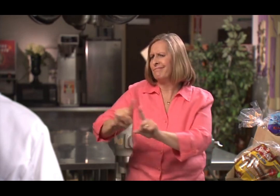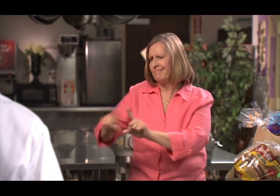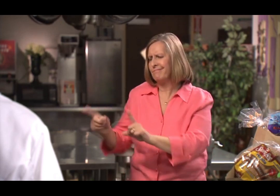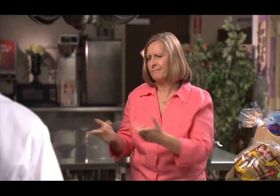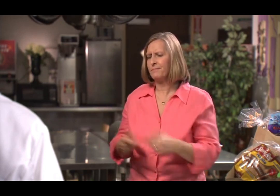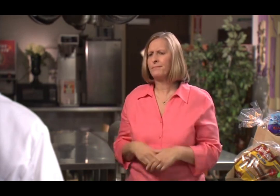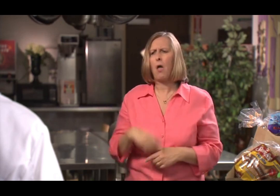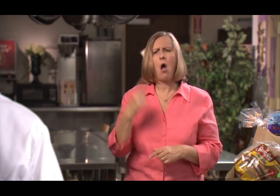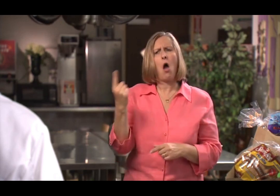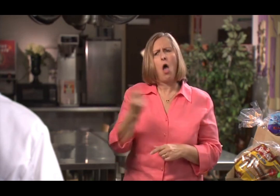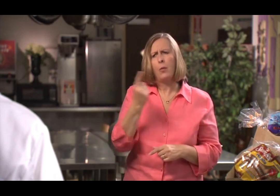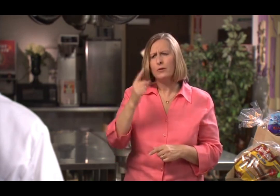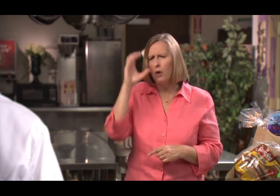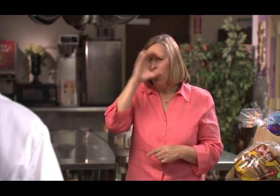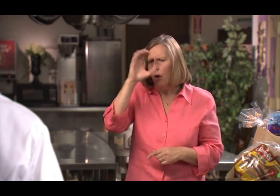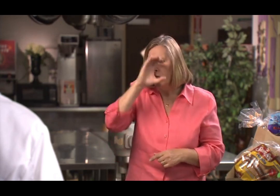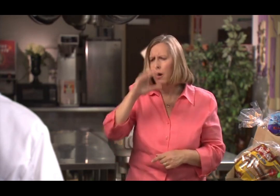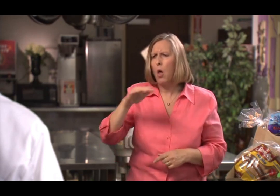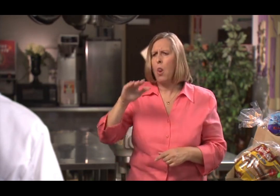Always choose lower fat options.